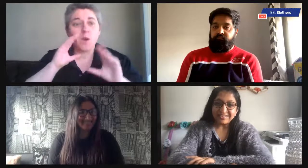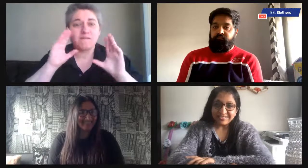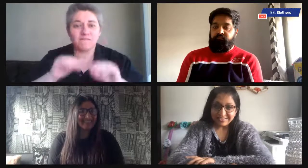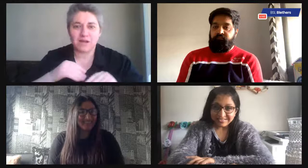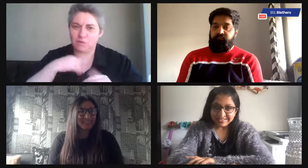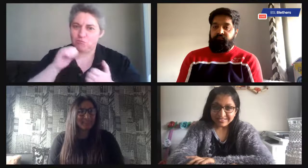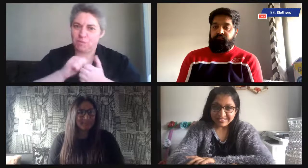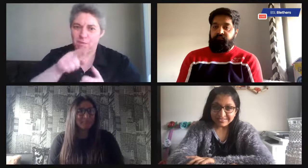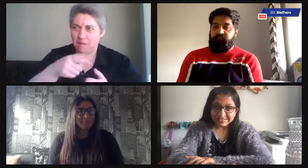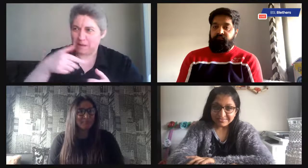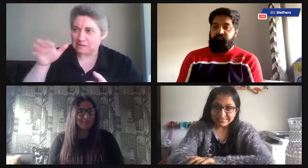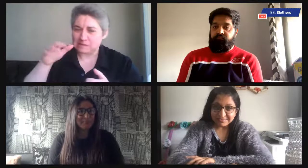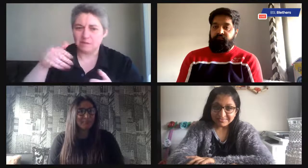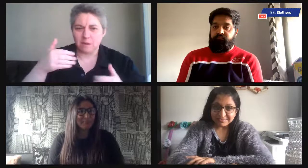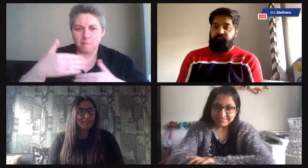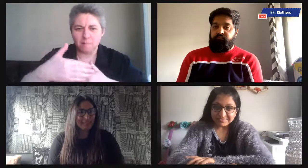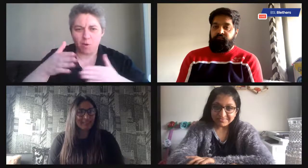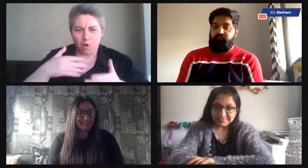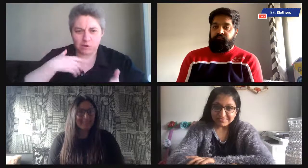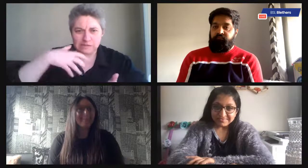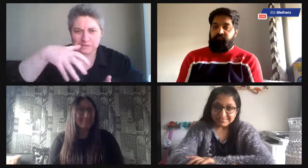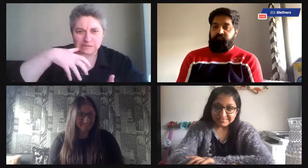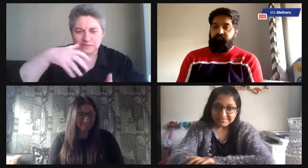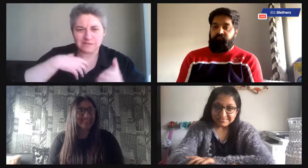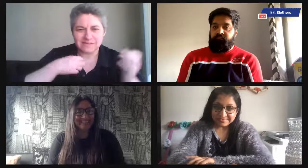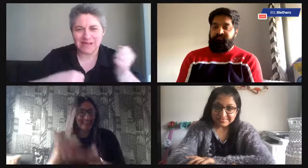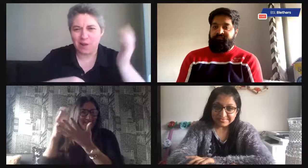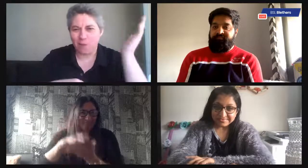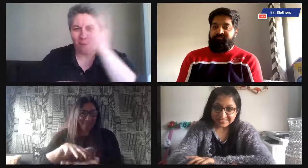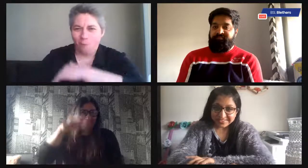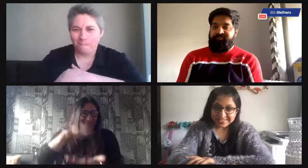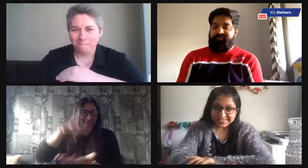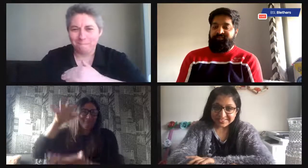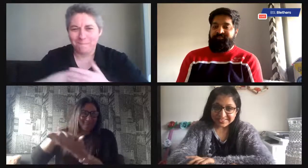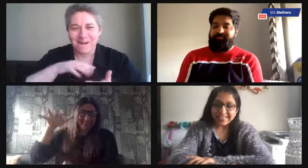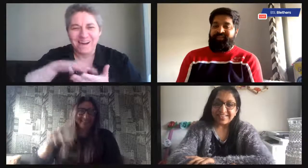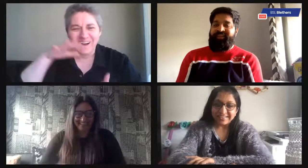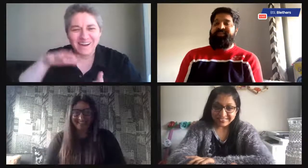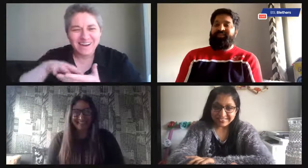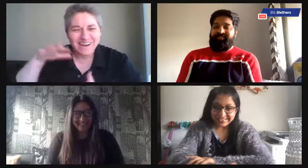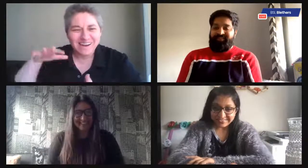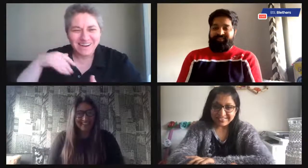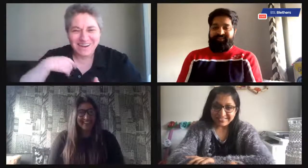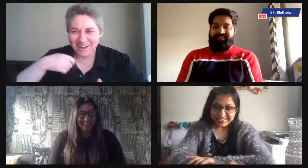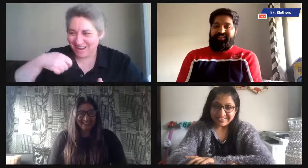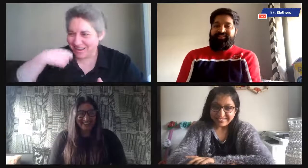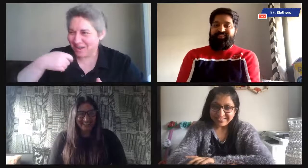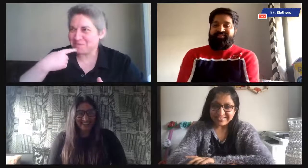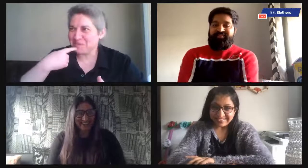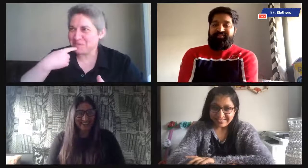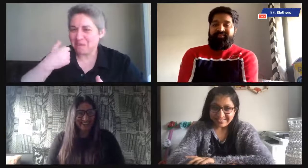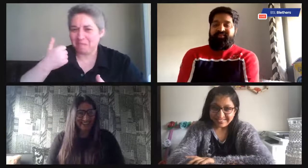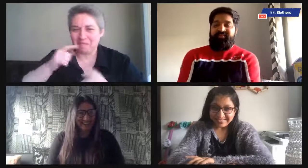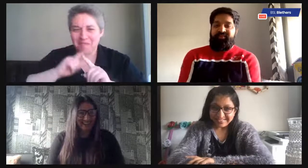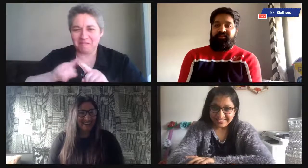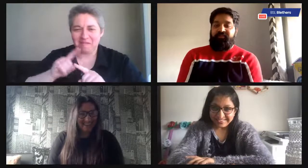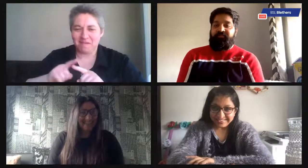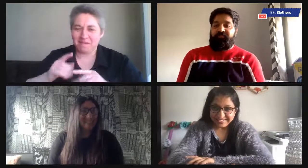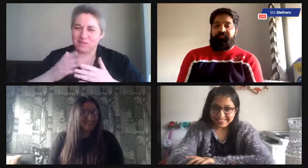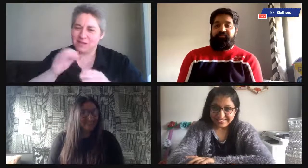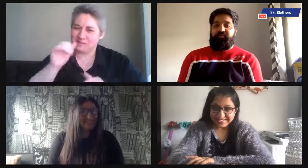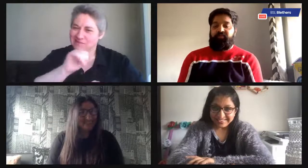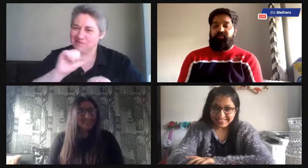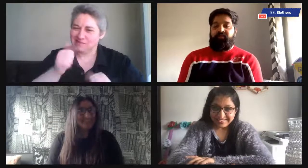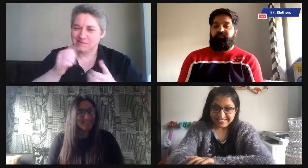curry. And I was like, yum. And I remember, getting a goodie box to go home. That's right. Everyone was taking it.